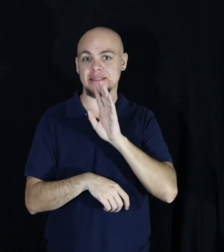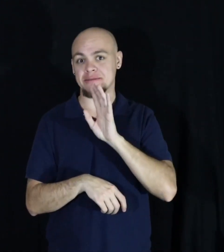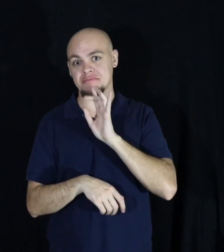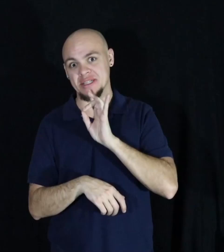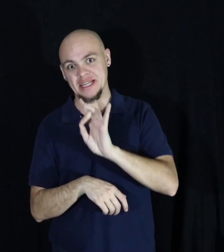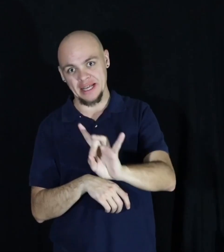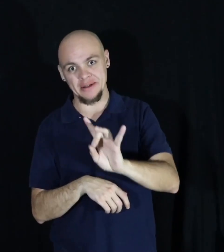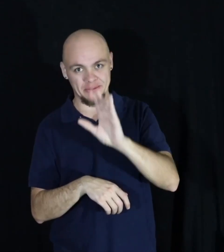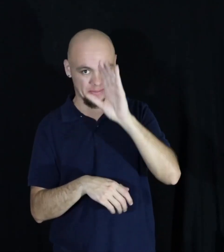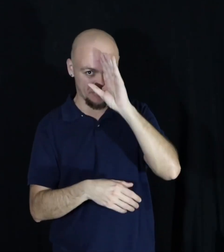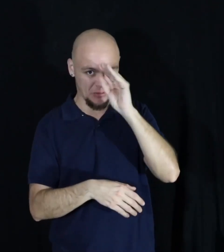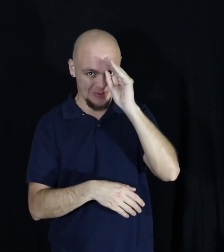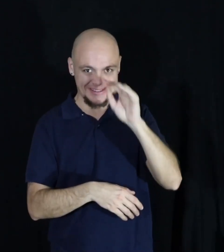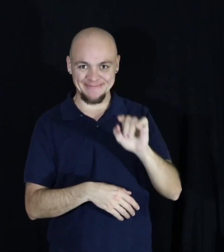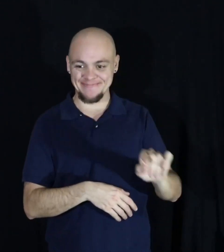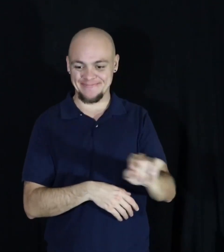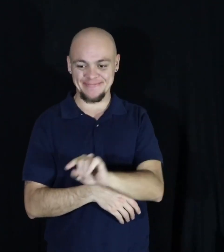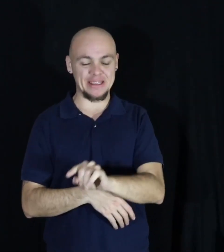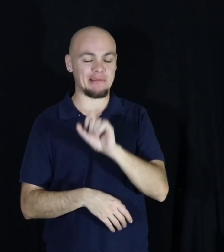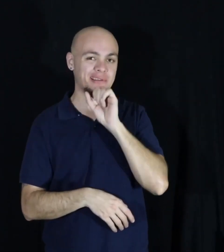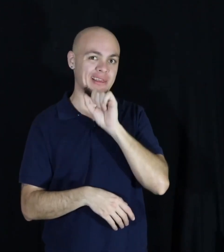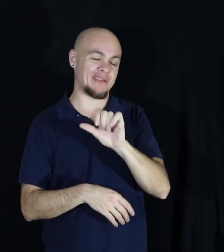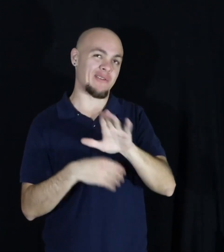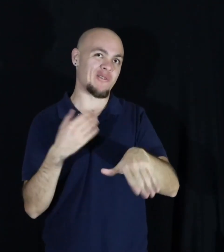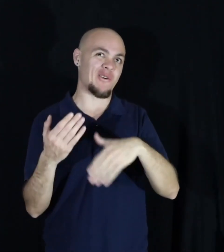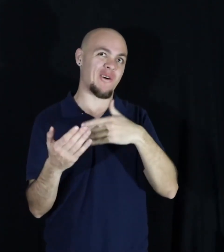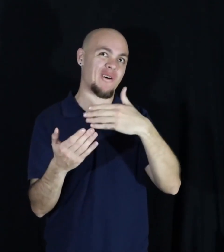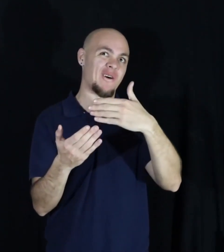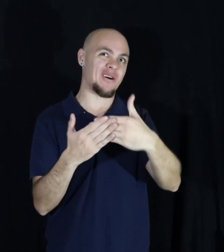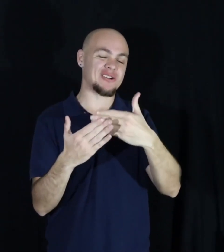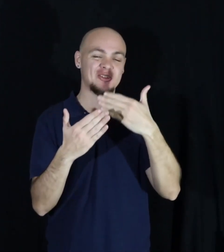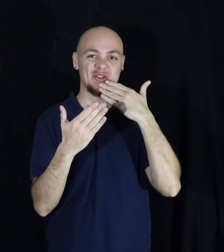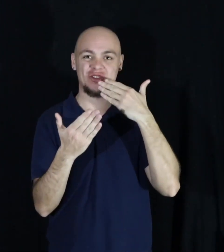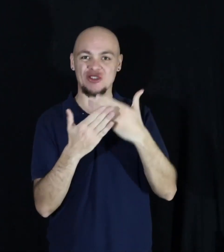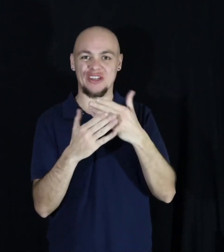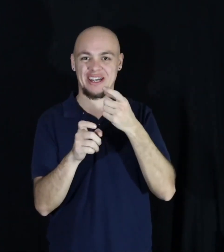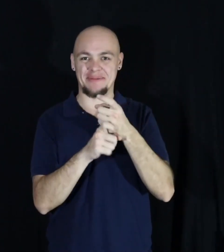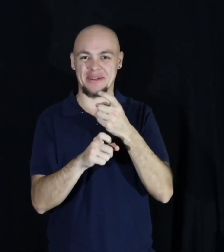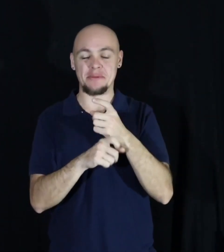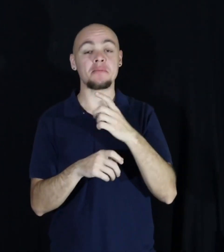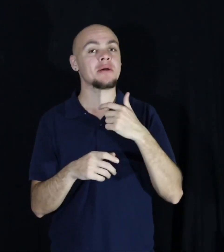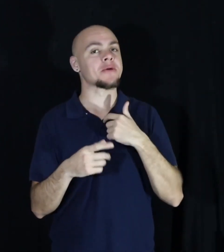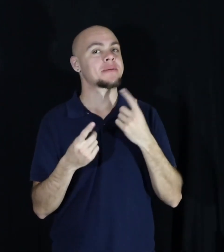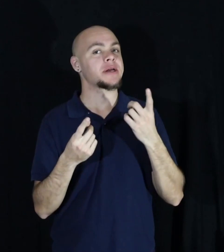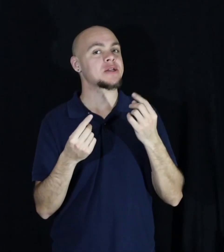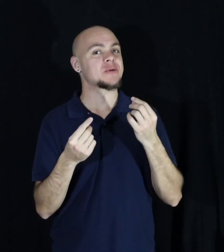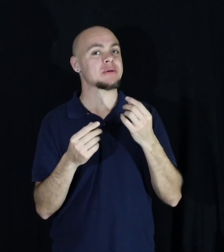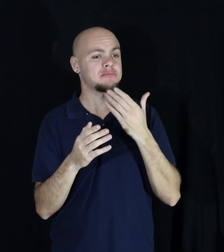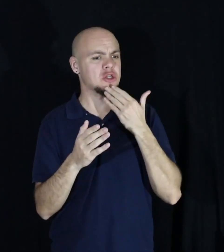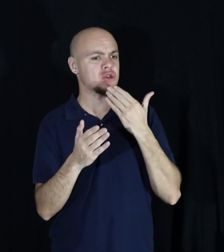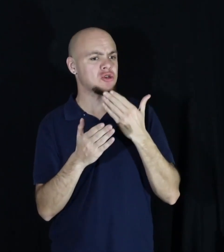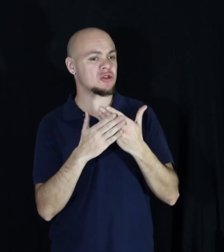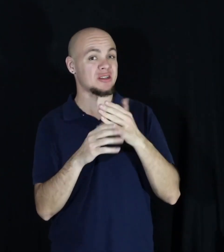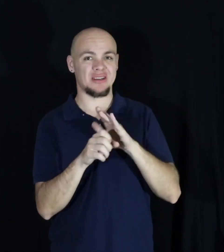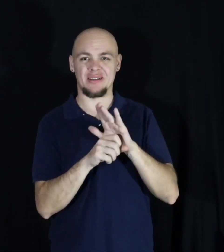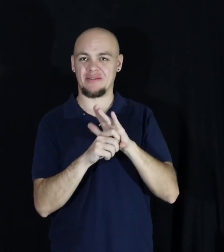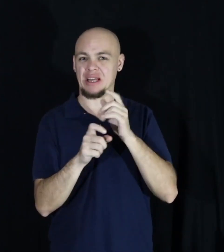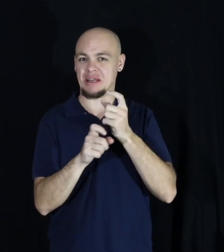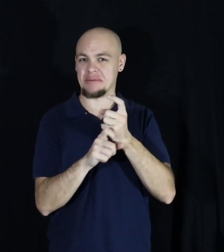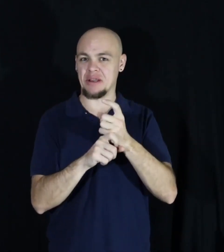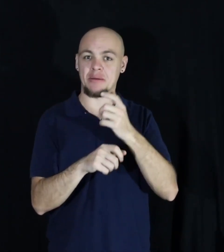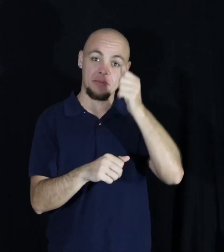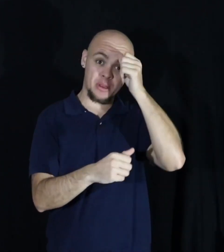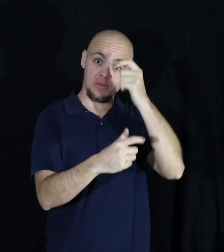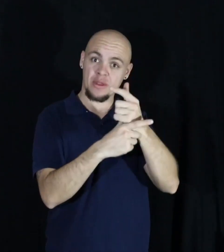that these are the cornerstones of all great comedy. But all I ever wanted to do was get good enough at comedy that I could talk about my